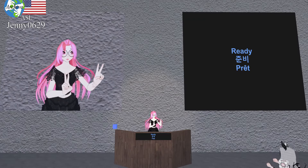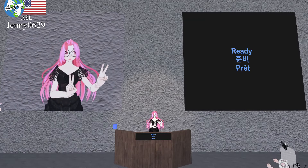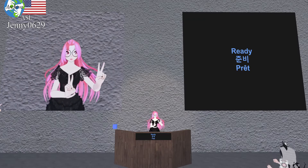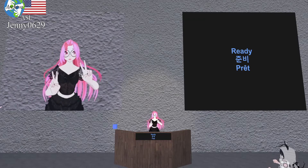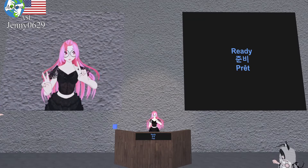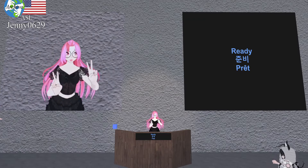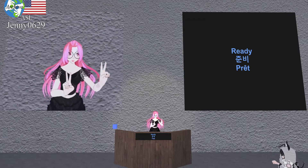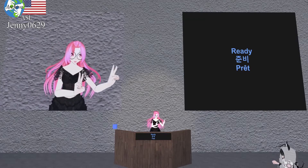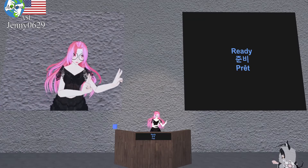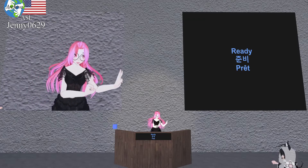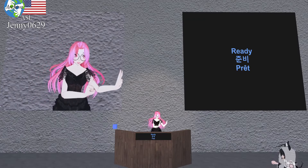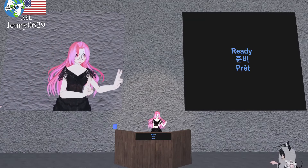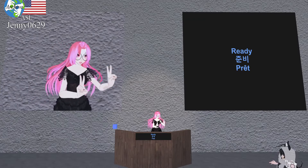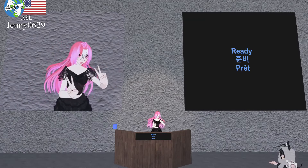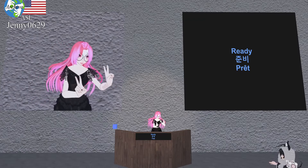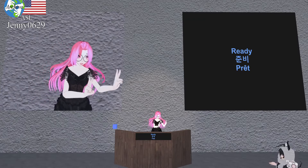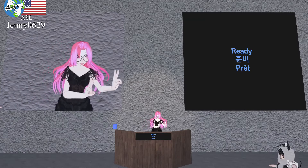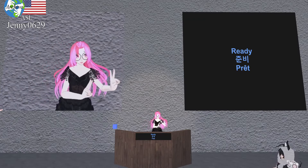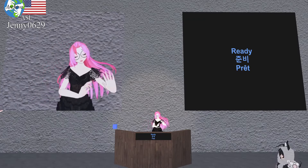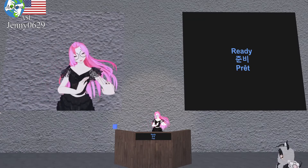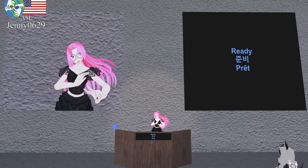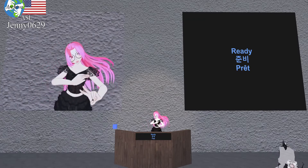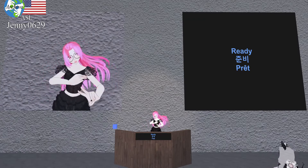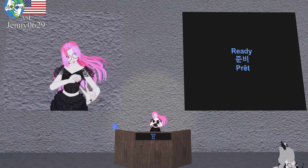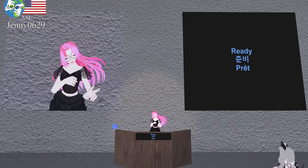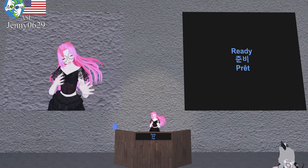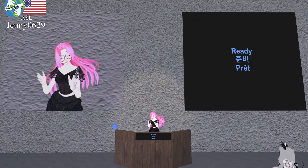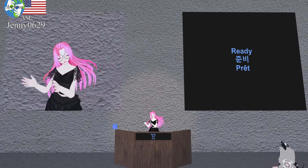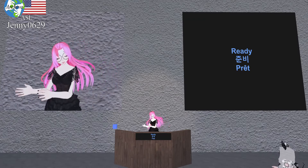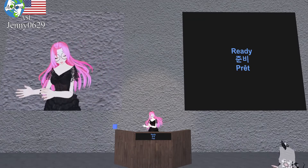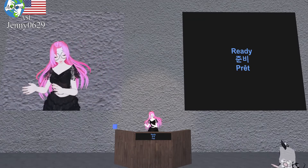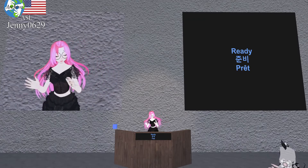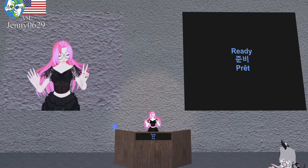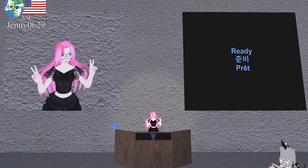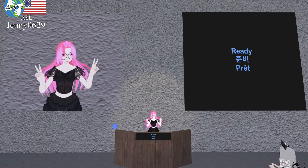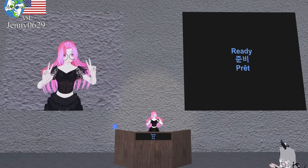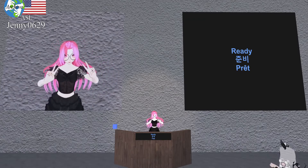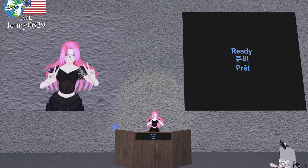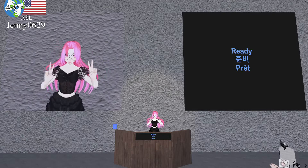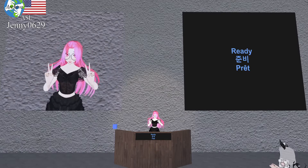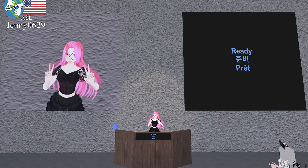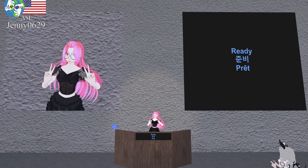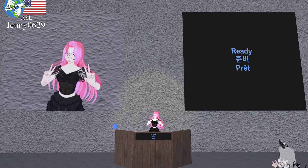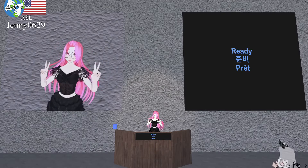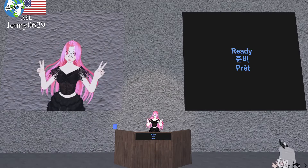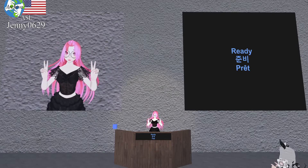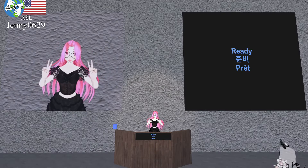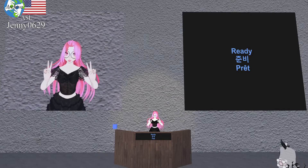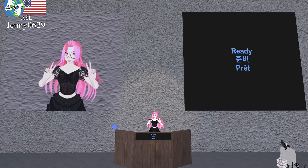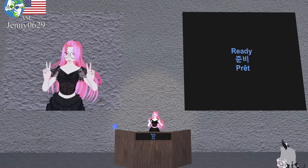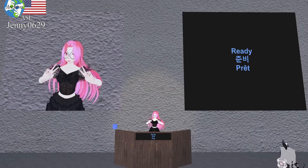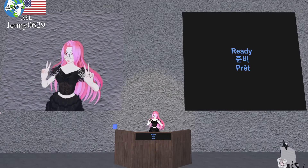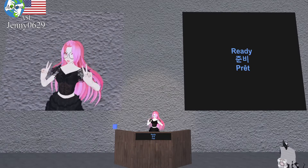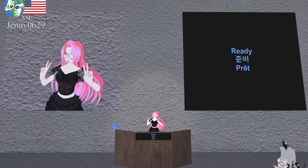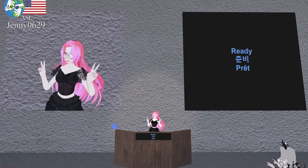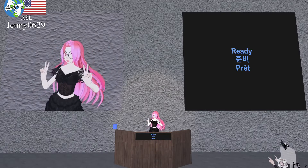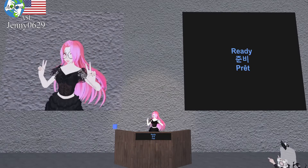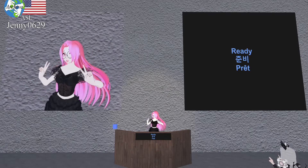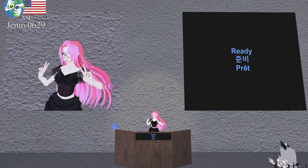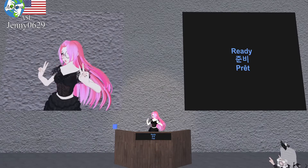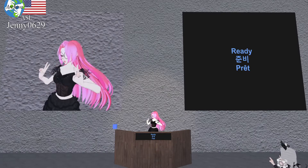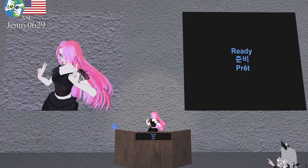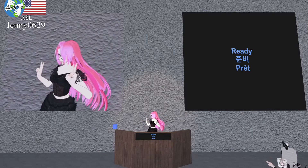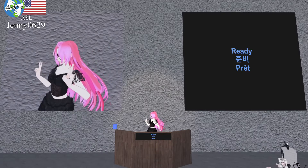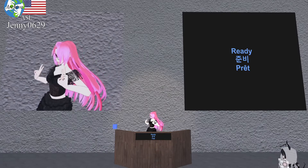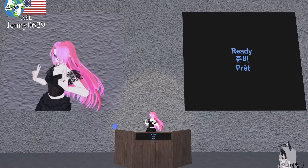go, ready to, I'm ready to start. And the other one is like this. This is kind of just